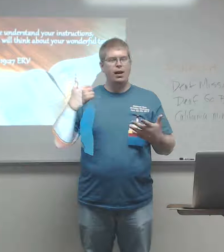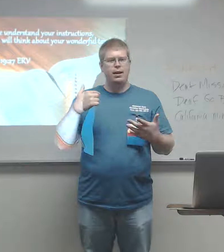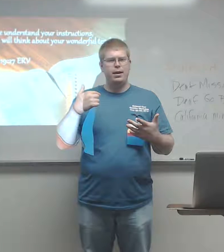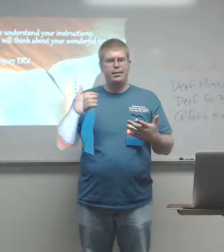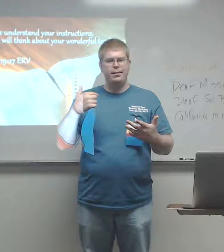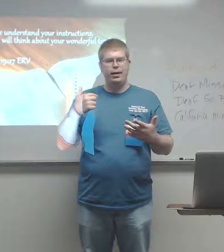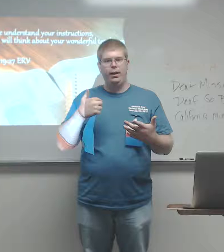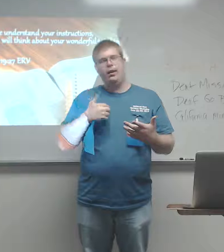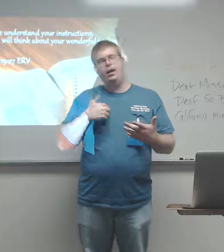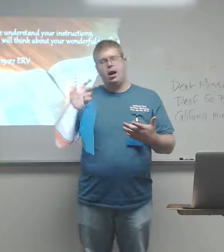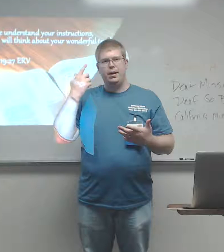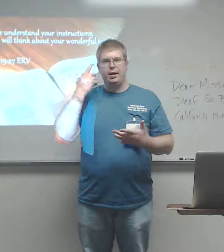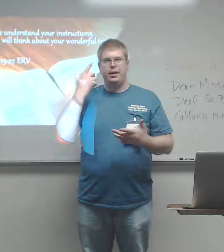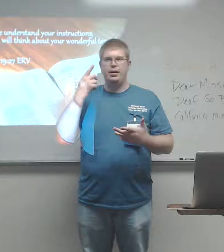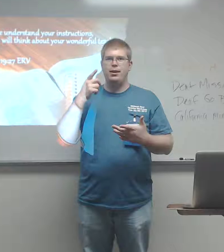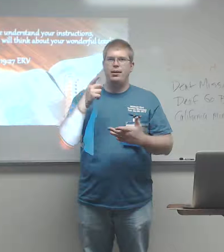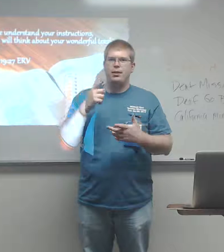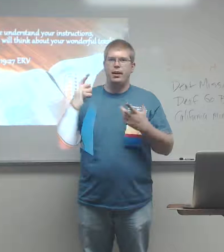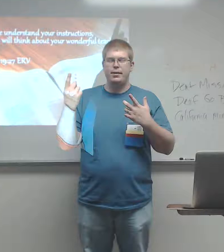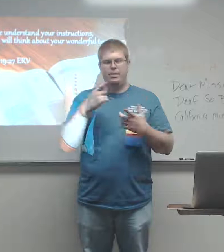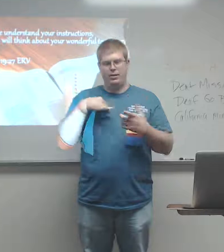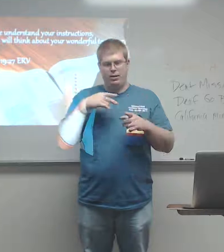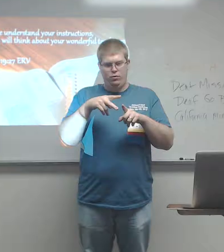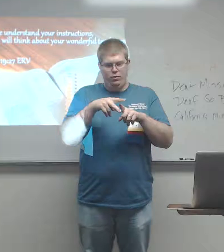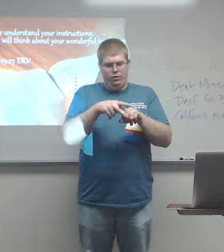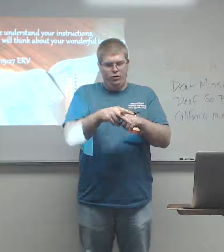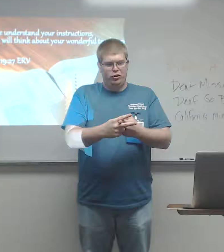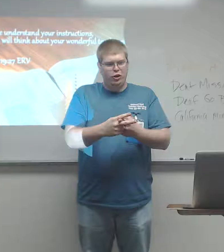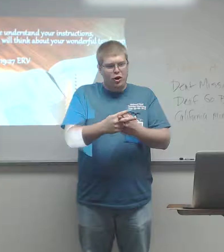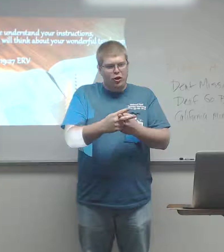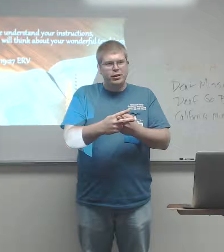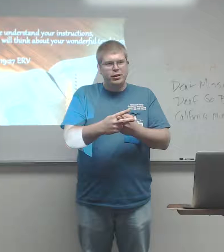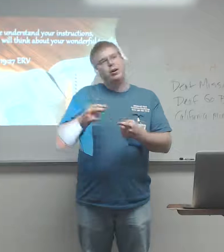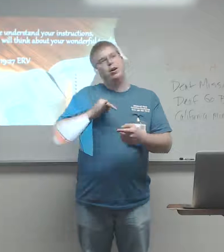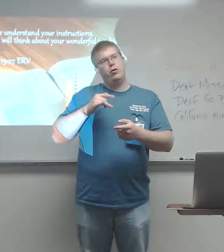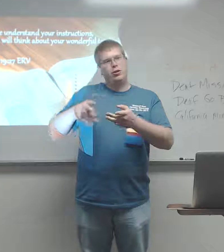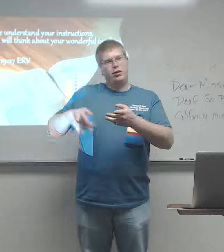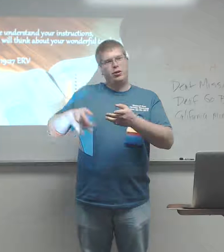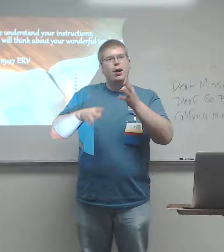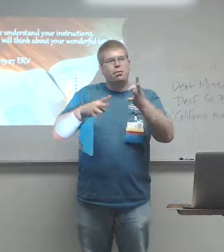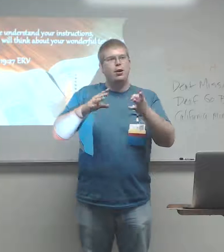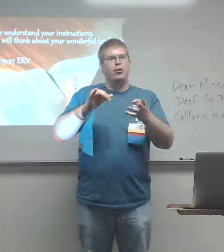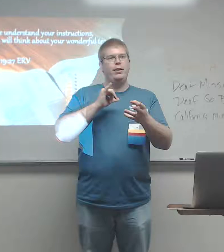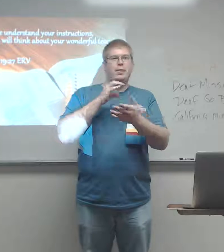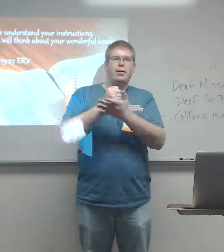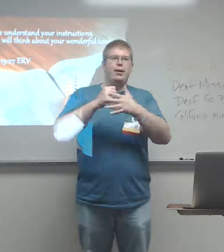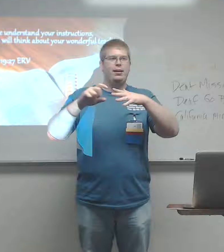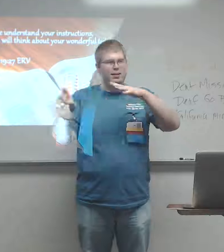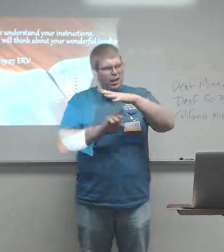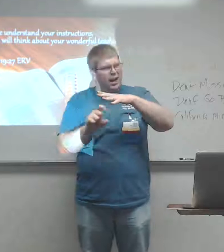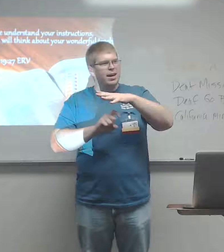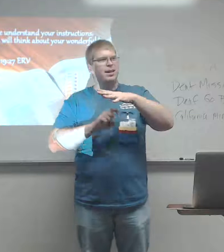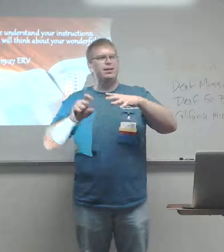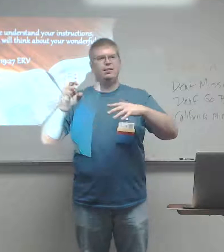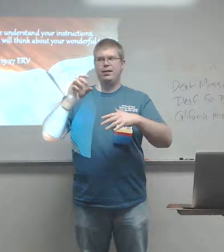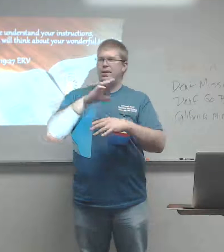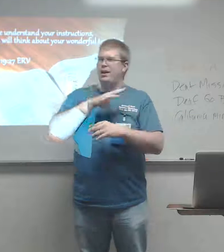I think something, when we start, we're just going to be uploading, we're getting scans